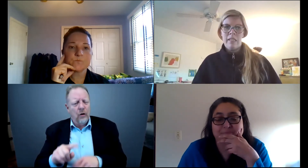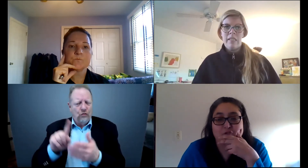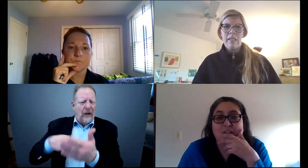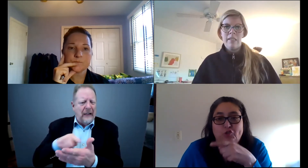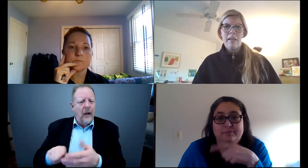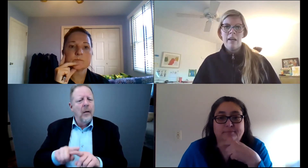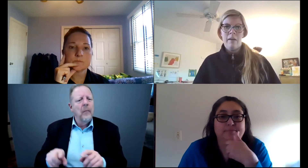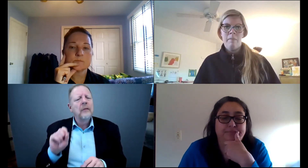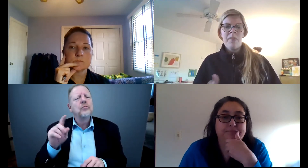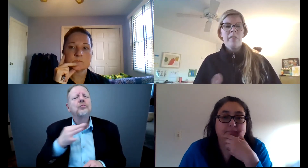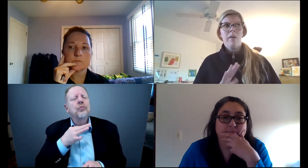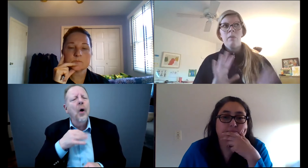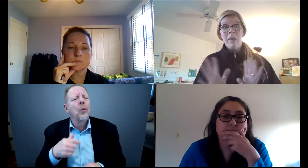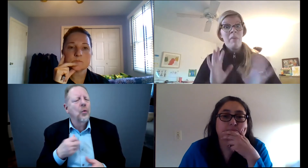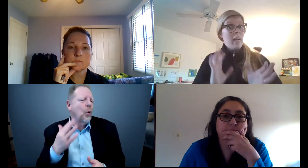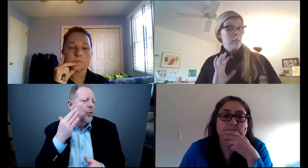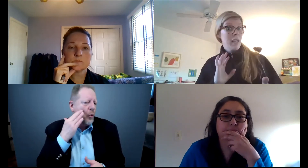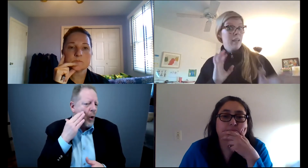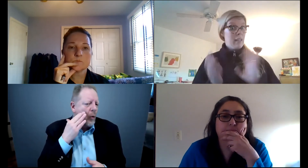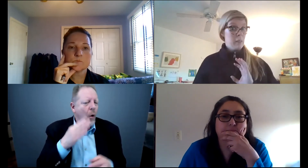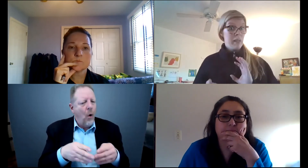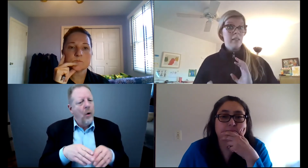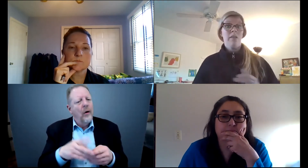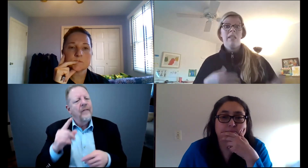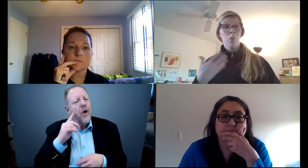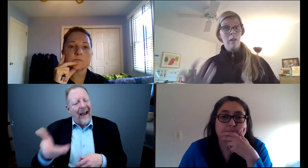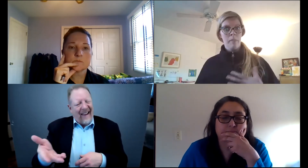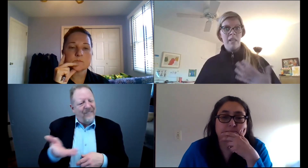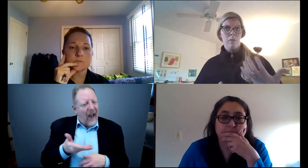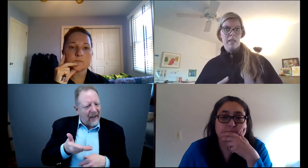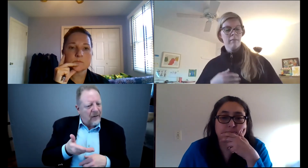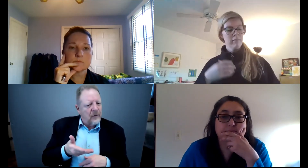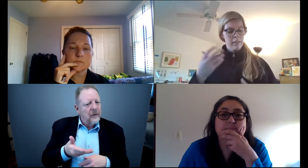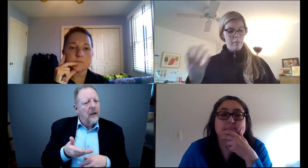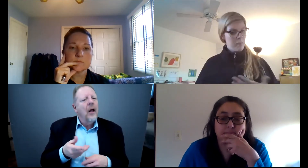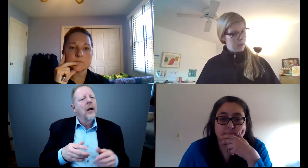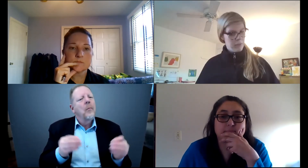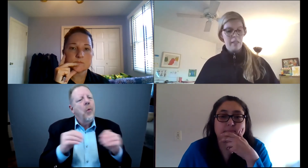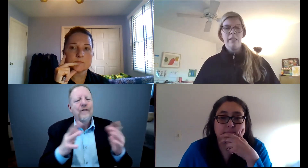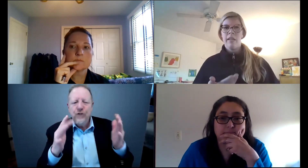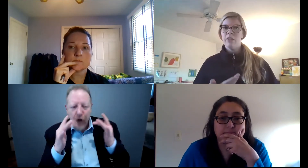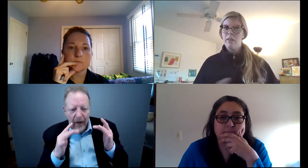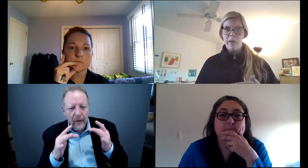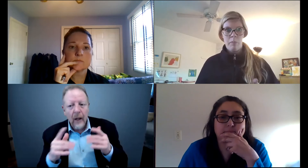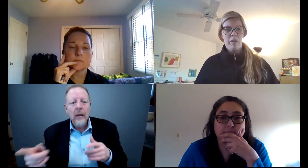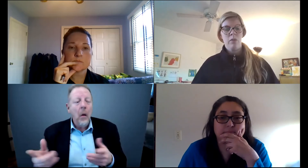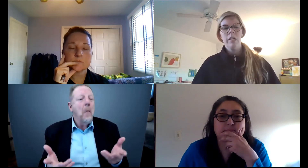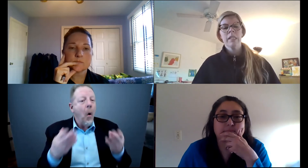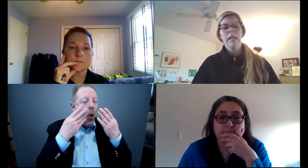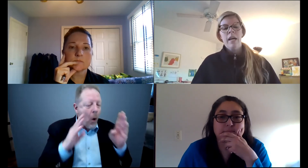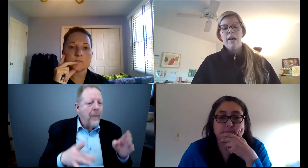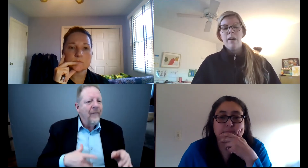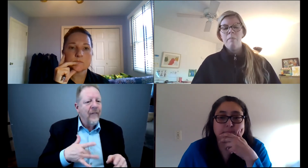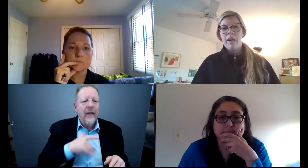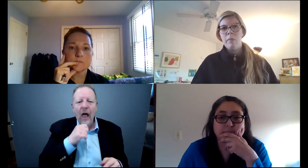your statistics. So maybe that's a way to kind of spin it so that it's welcoming and we keep them there for the discussion and we open the